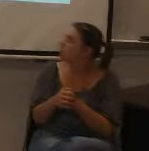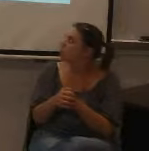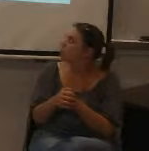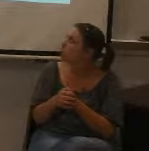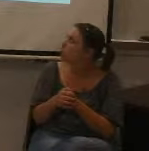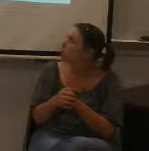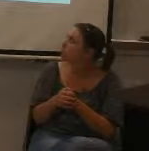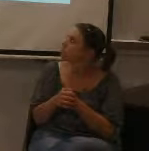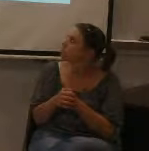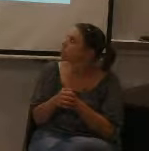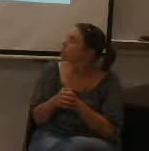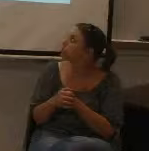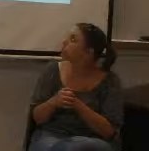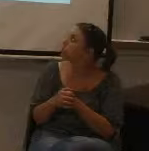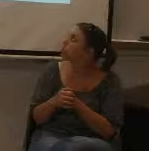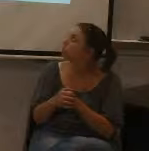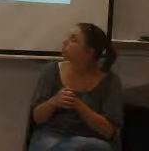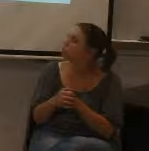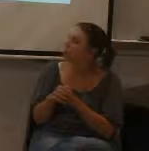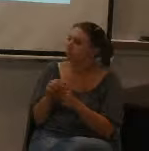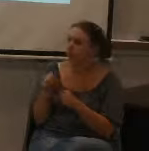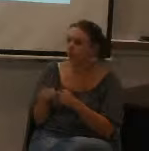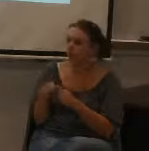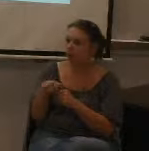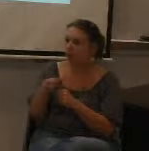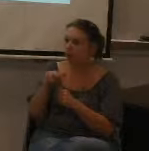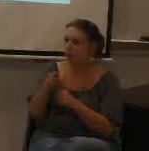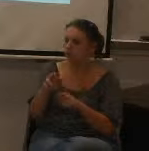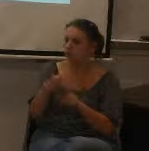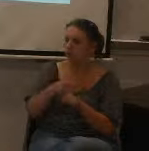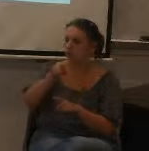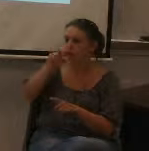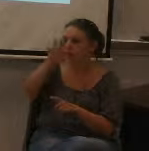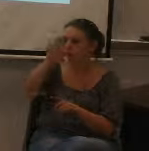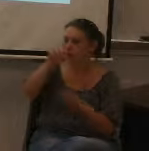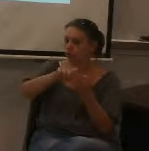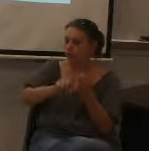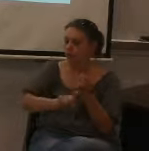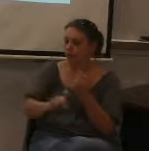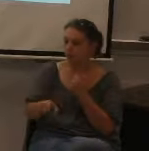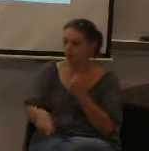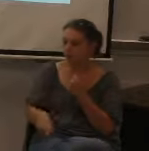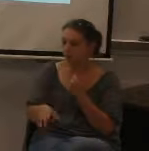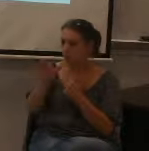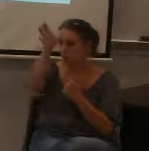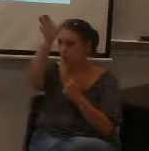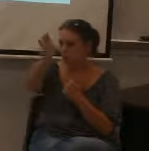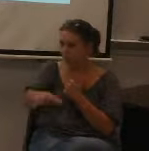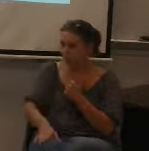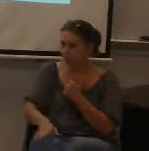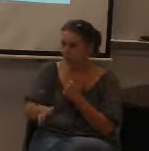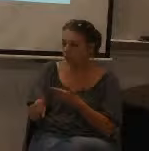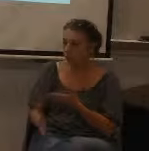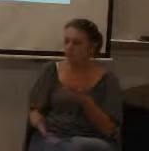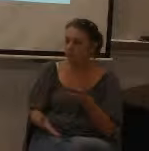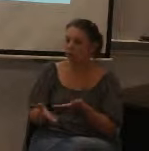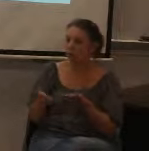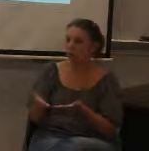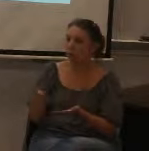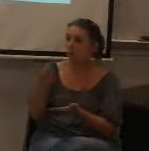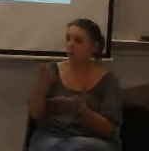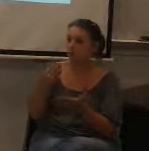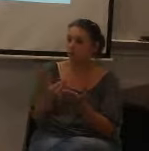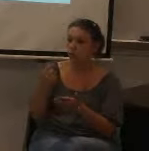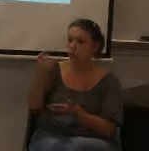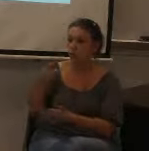states to the north and the south of us, this aquifer stretches from Nebraska to Texas. It supplies almost a third